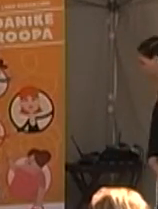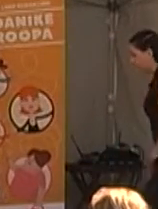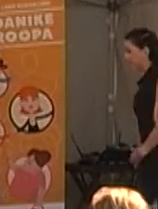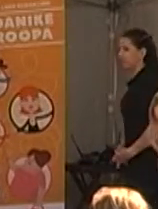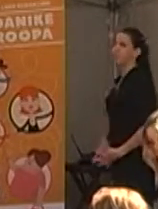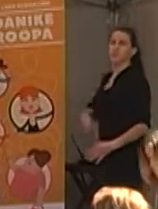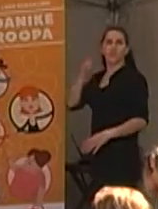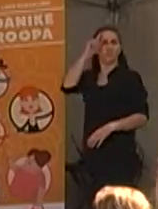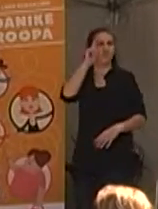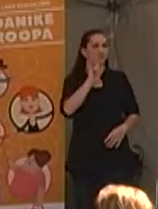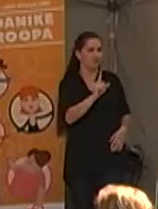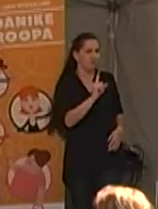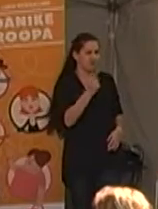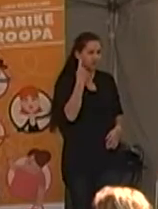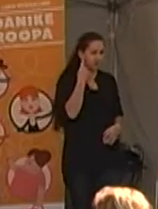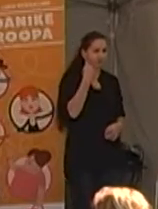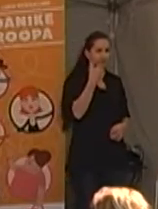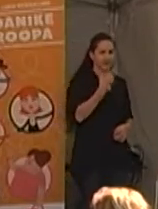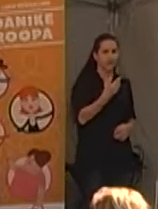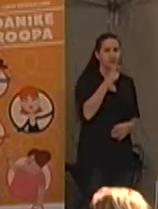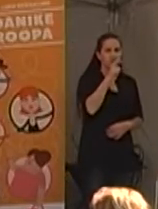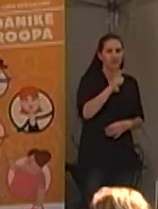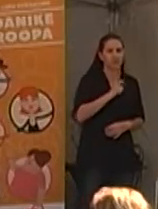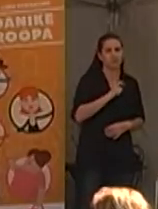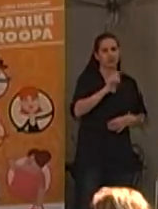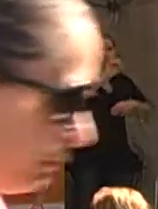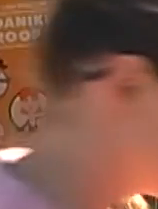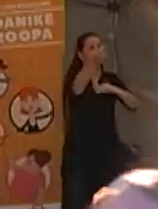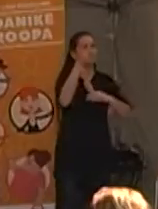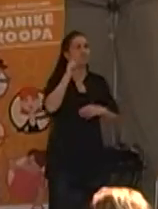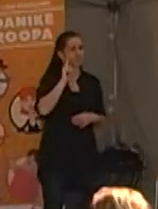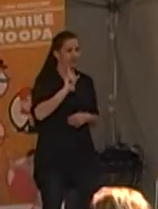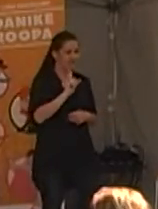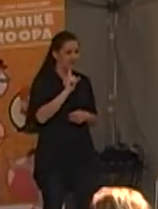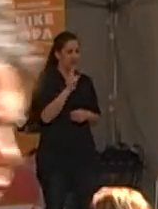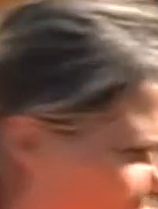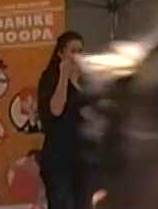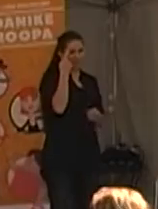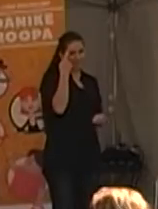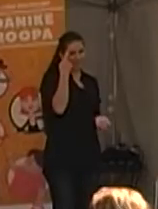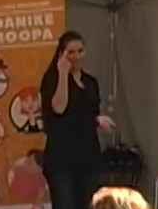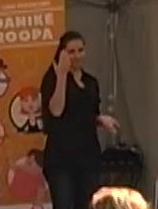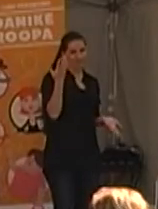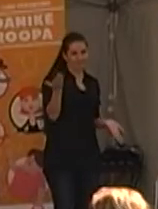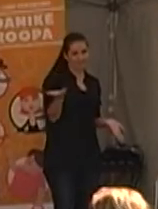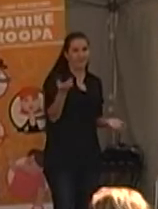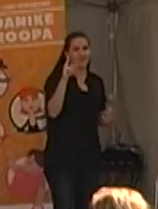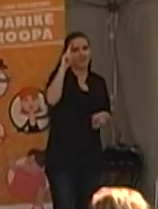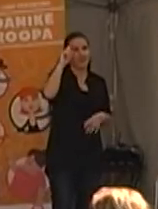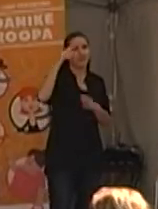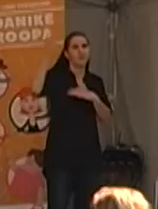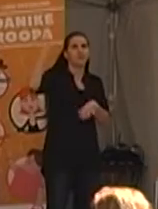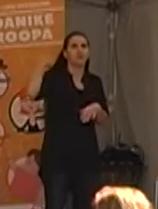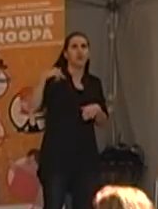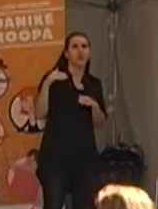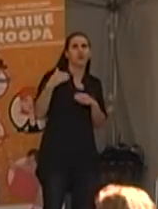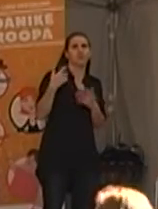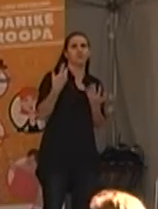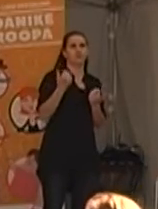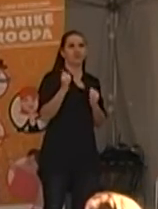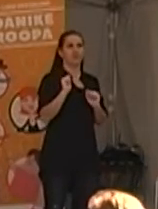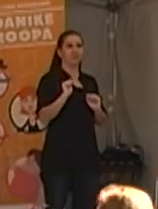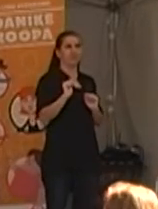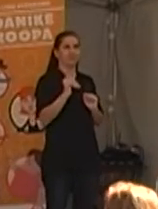I guess what I hear is that, you know, it would be naive to believe that what has worked in the past will be immune to everything else that's going